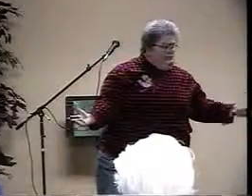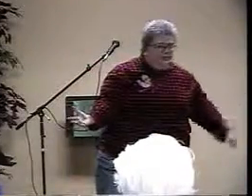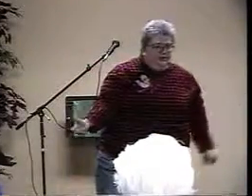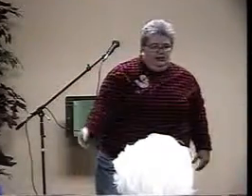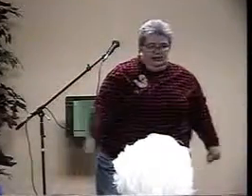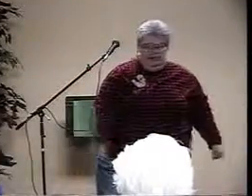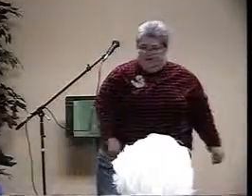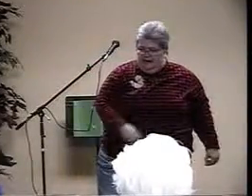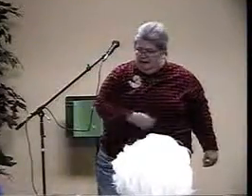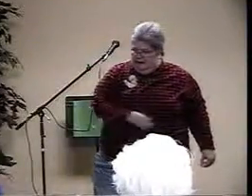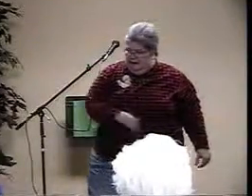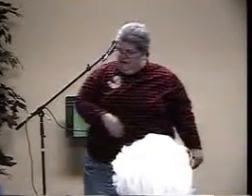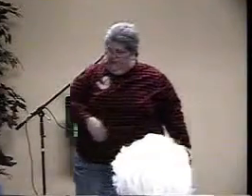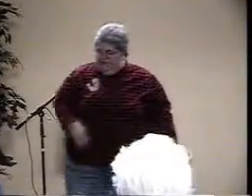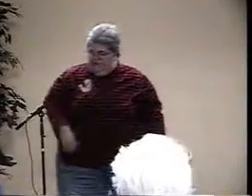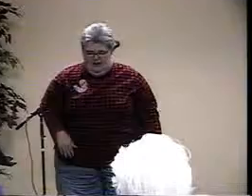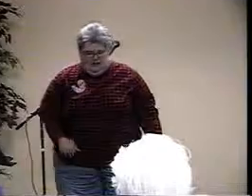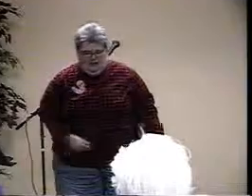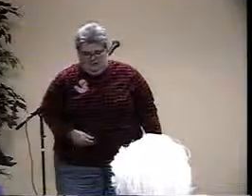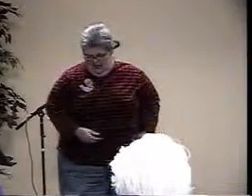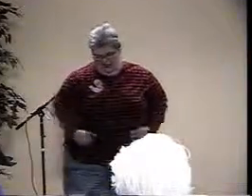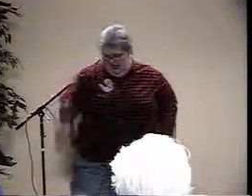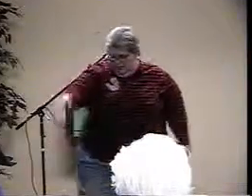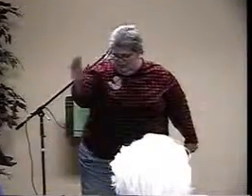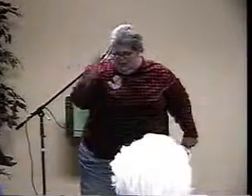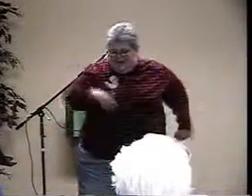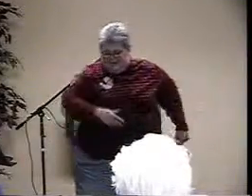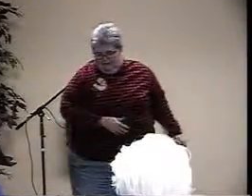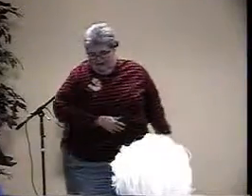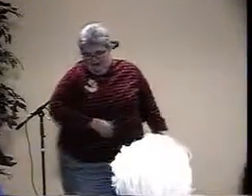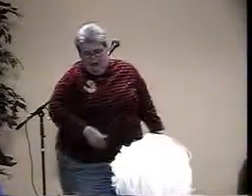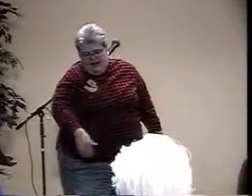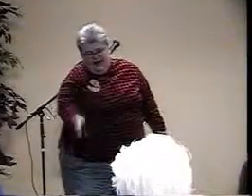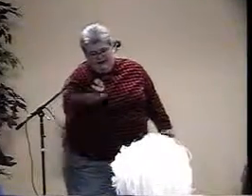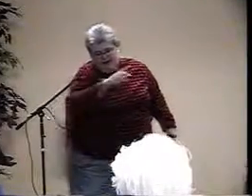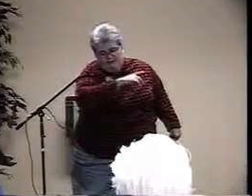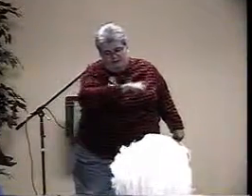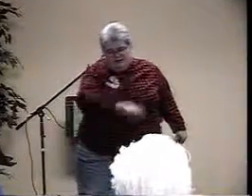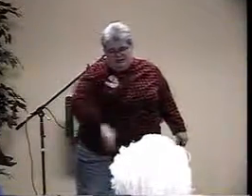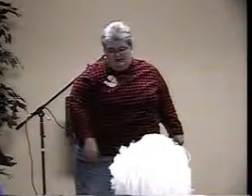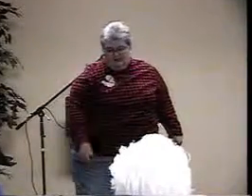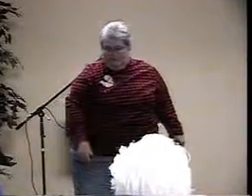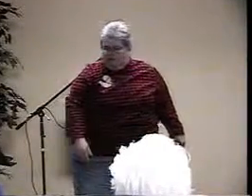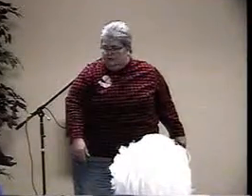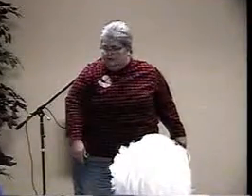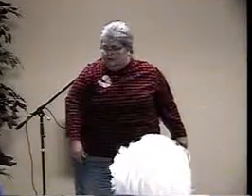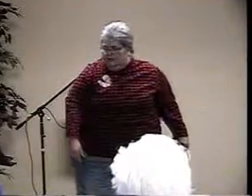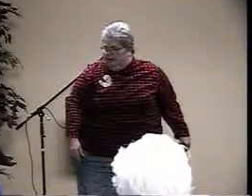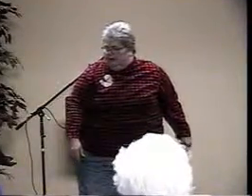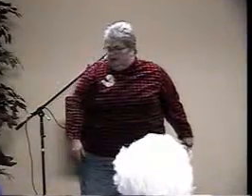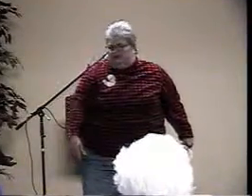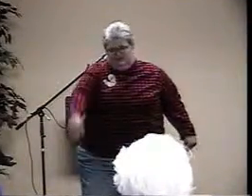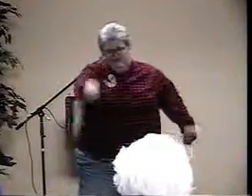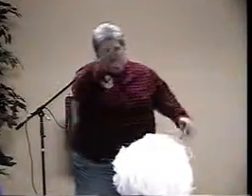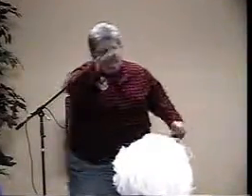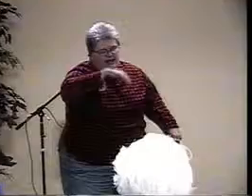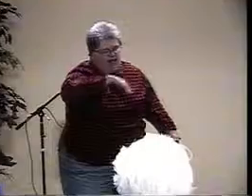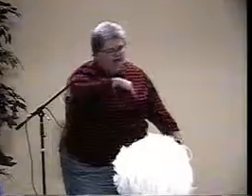food. And that old tavern keeper said, I don't want the likes of a boy like you in here. Just get on out of